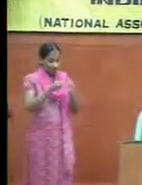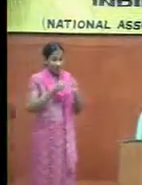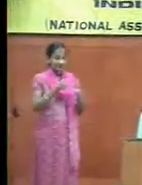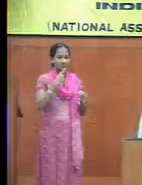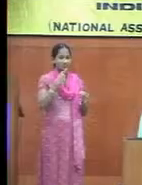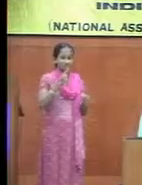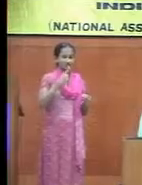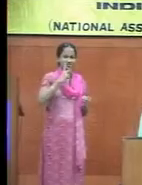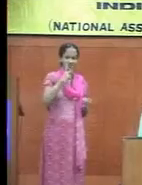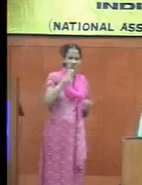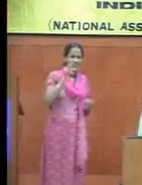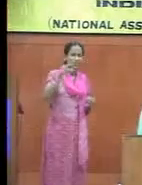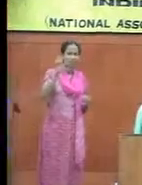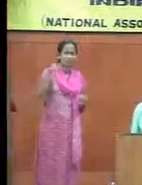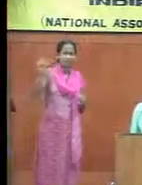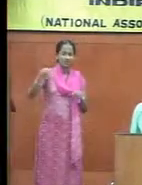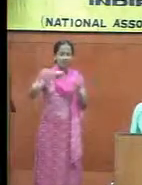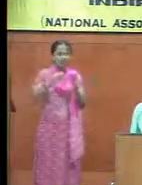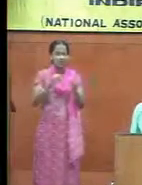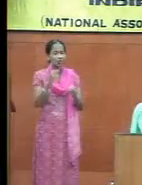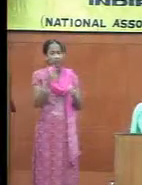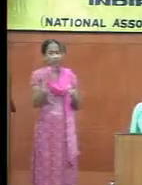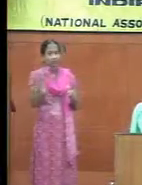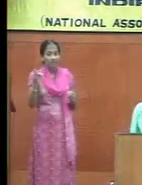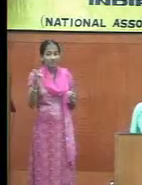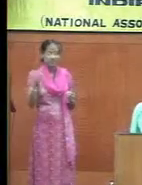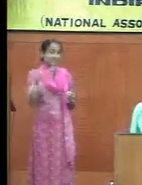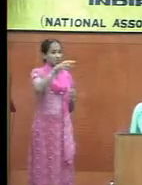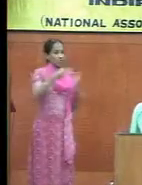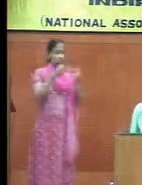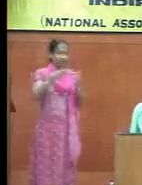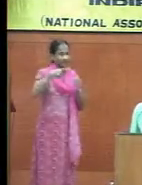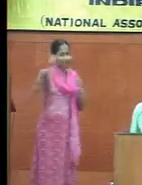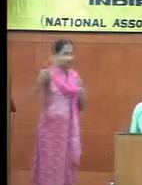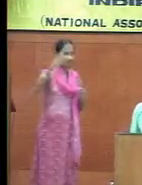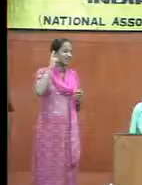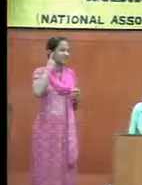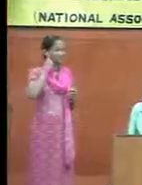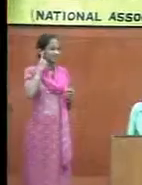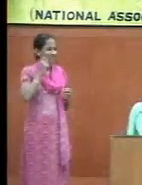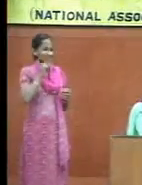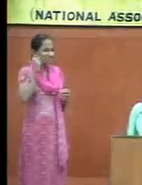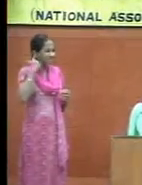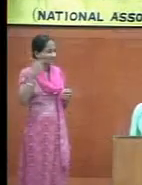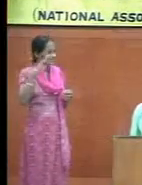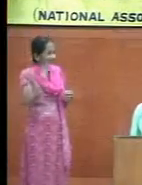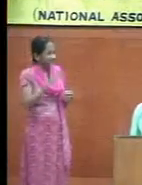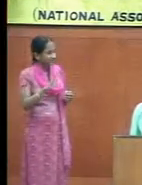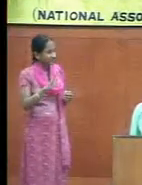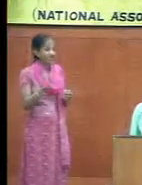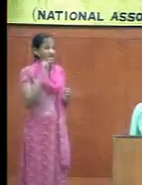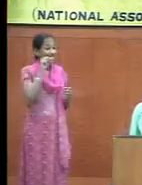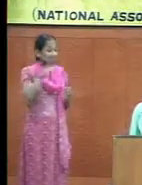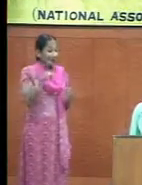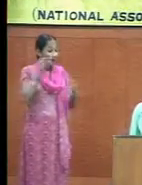people who break them to task. So you went to court. Now the court didn't listen, and then now you're in the Supreme Court. The